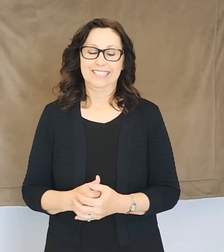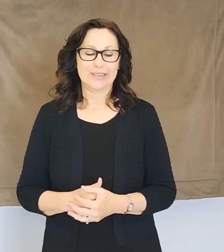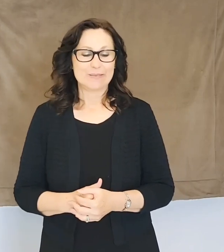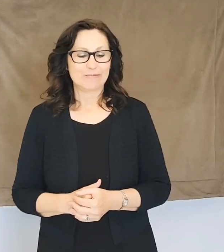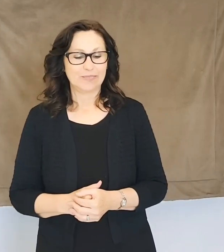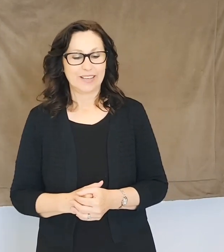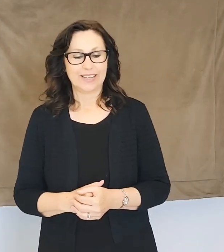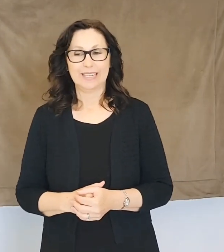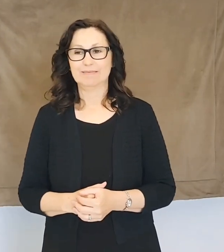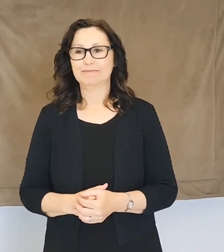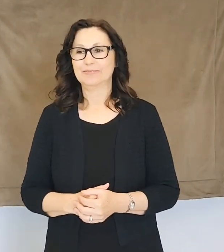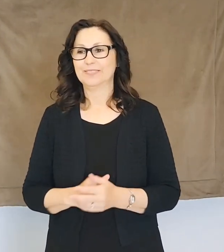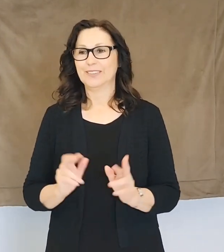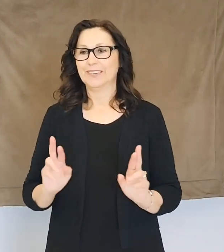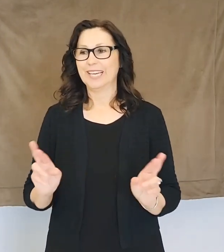So, okay. Ready?